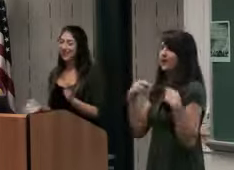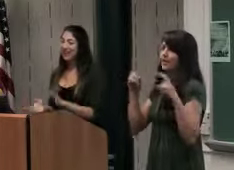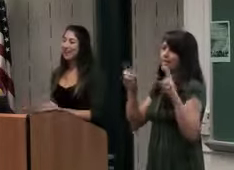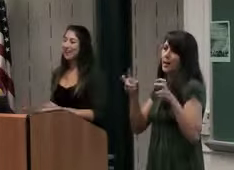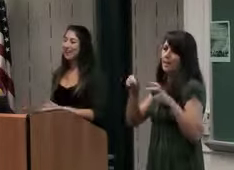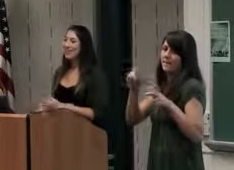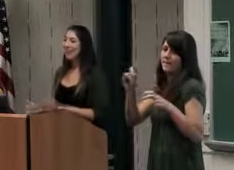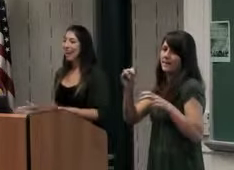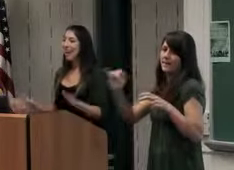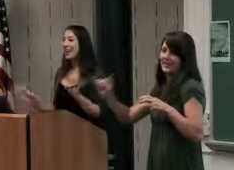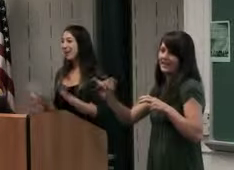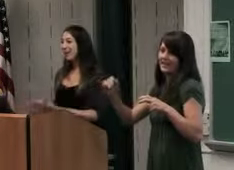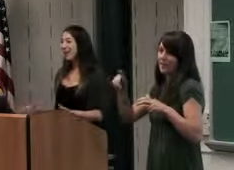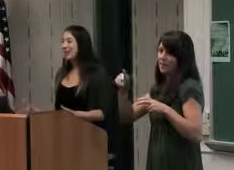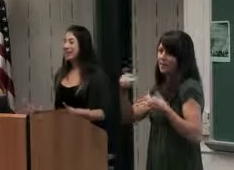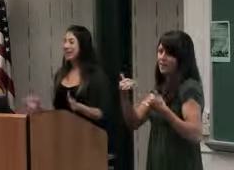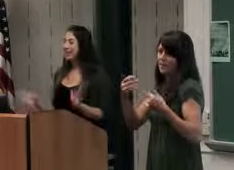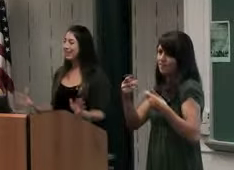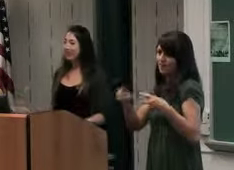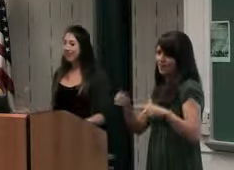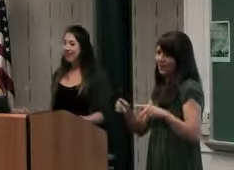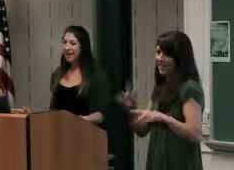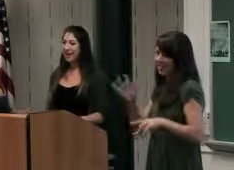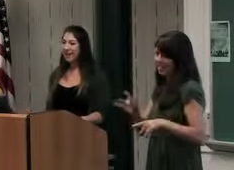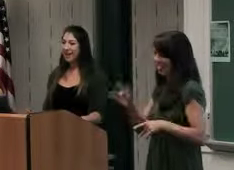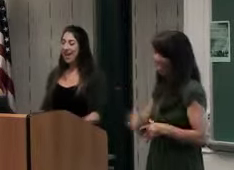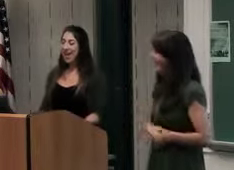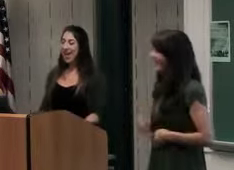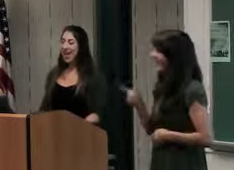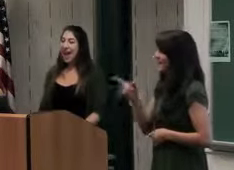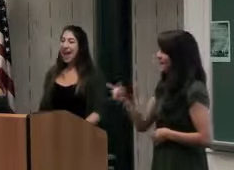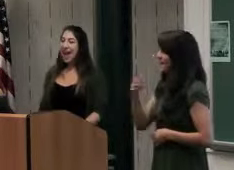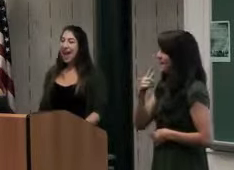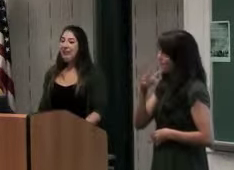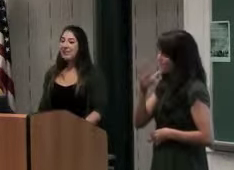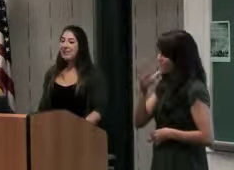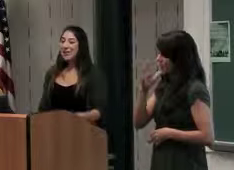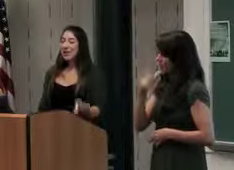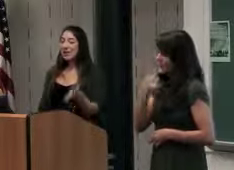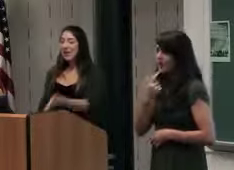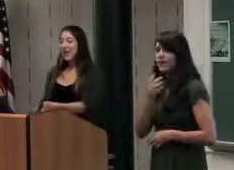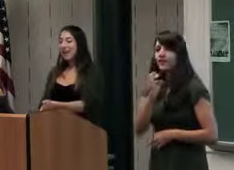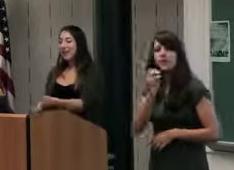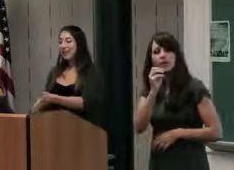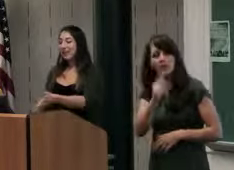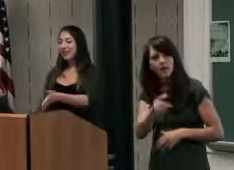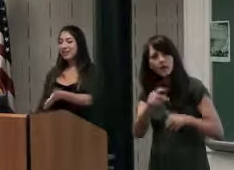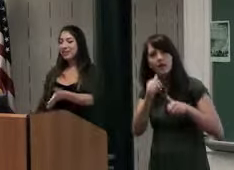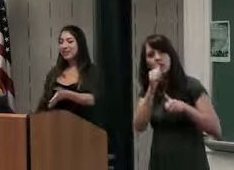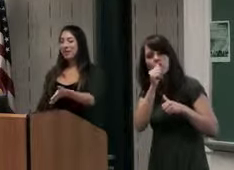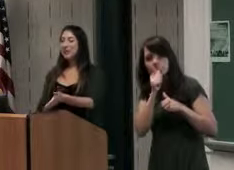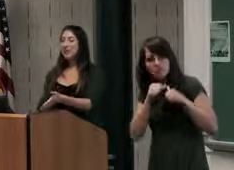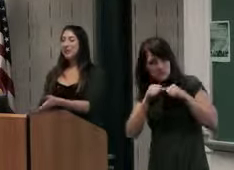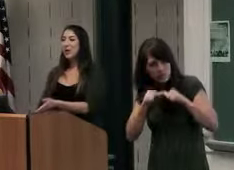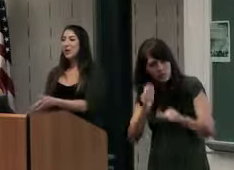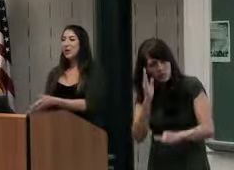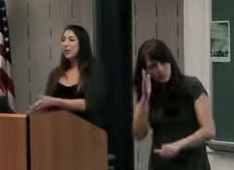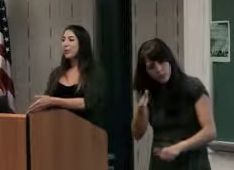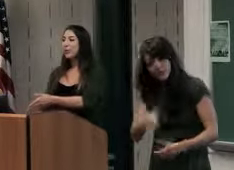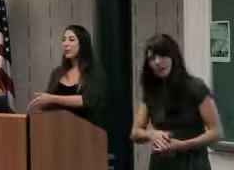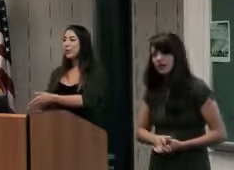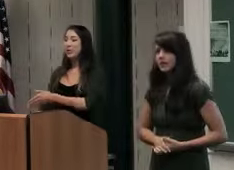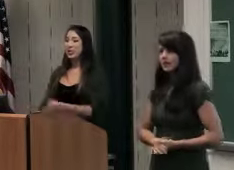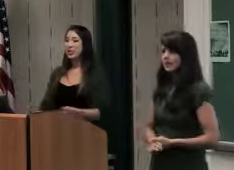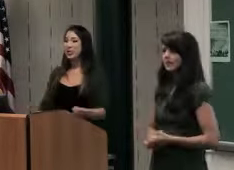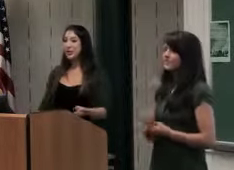And she told me that no, it's okay, keep going through it, you'll be fine. So from that, I kind of learned it's important to know